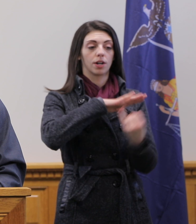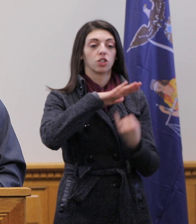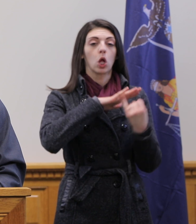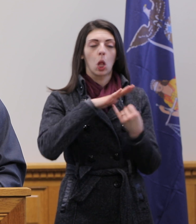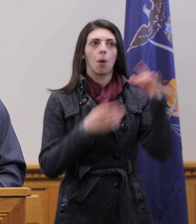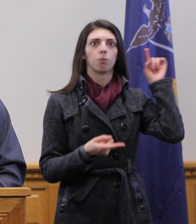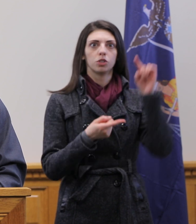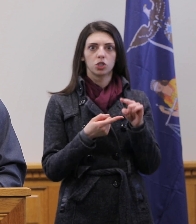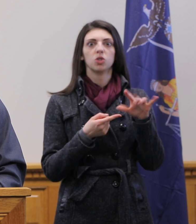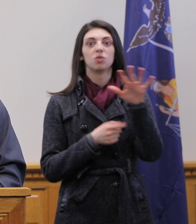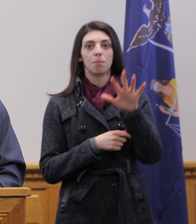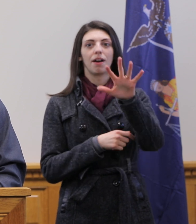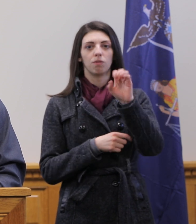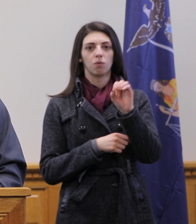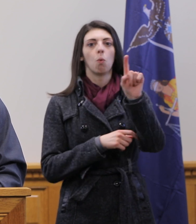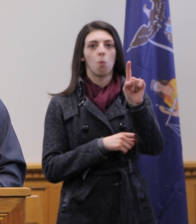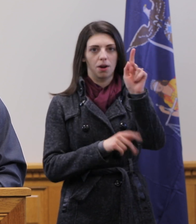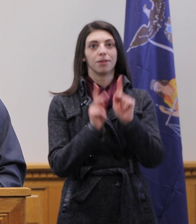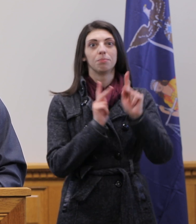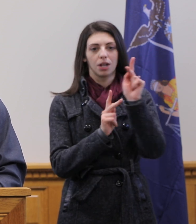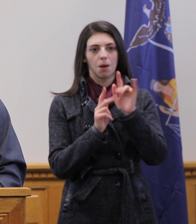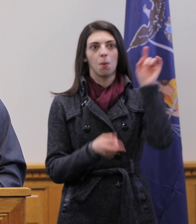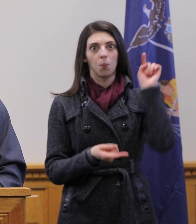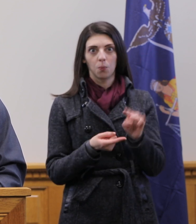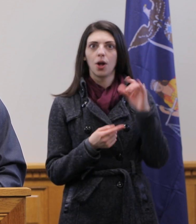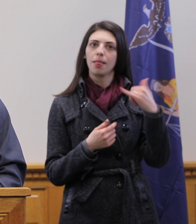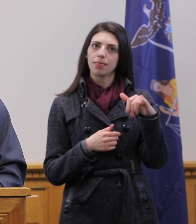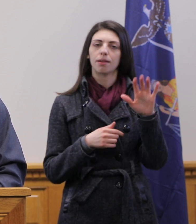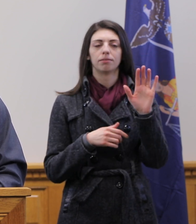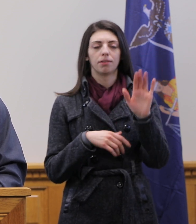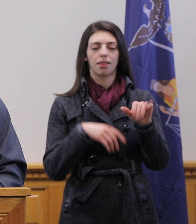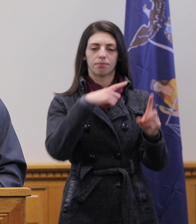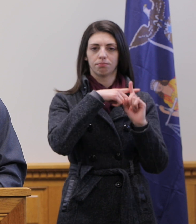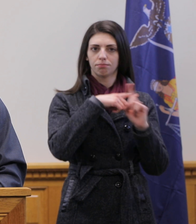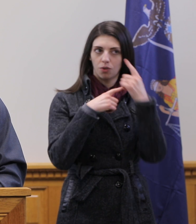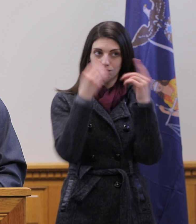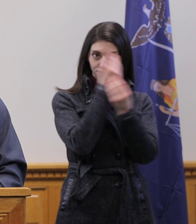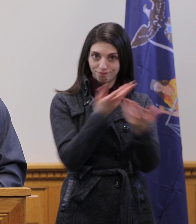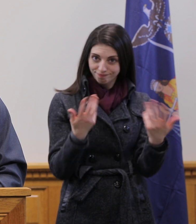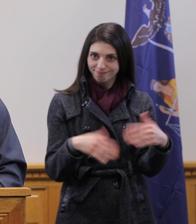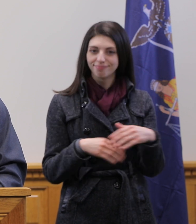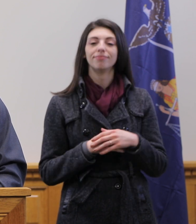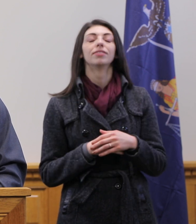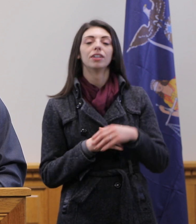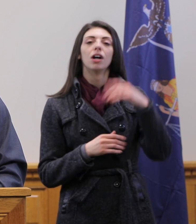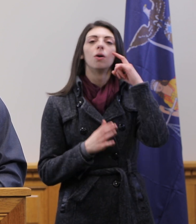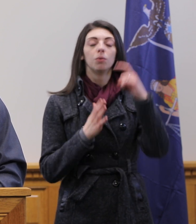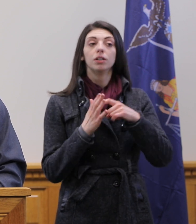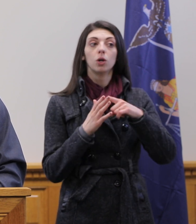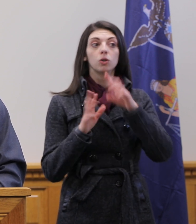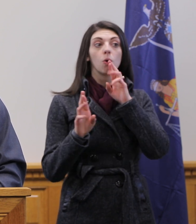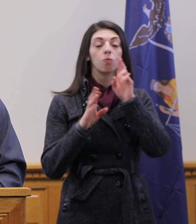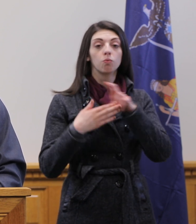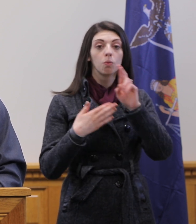quarantine declined by 501. That is encouraging for all of us. Although case reports have started to decline, we